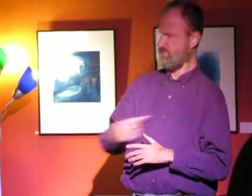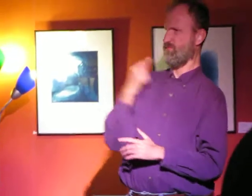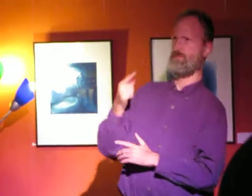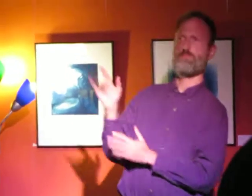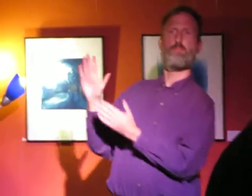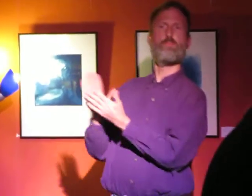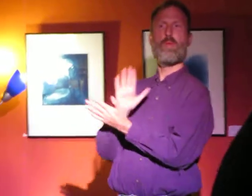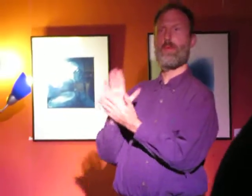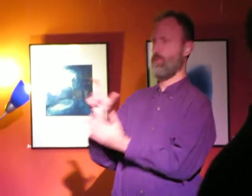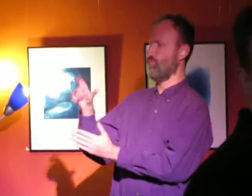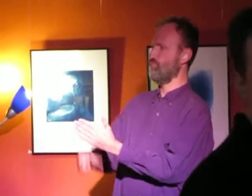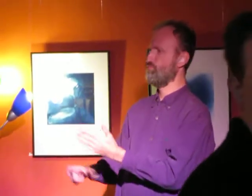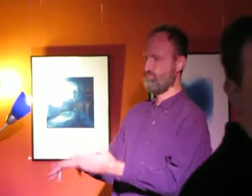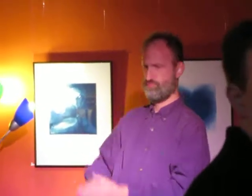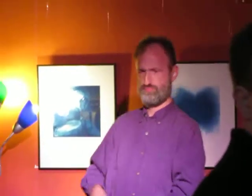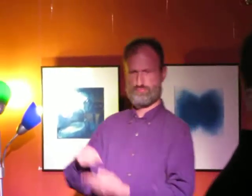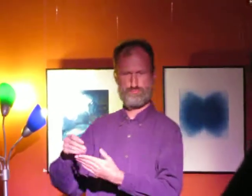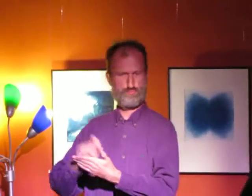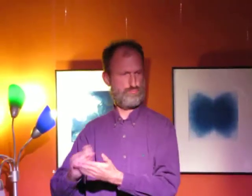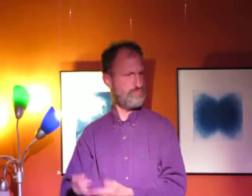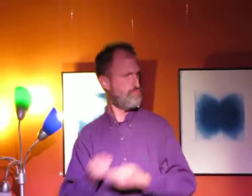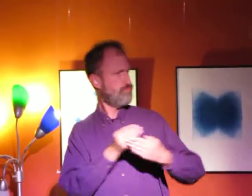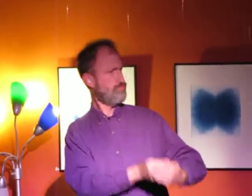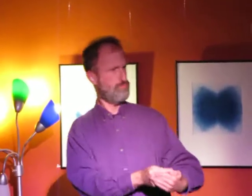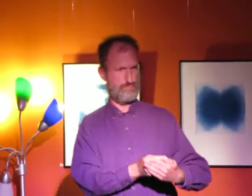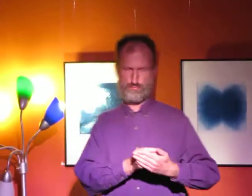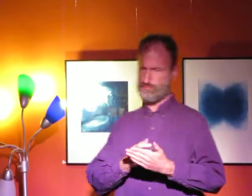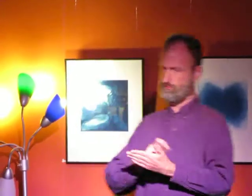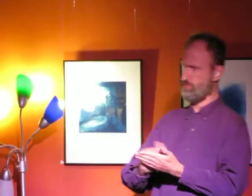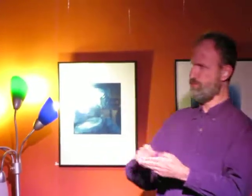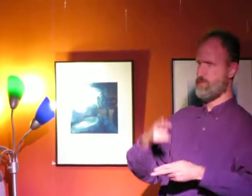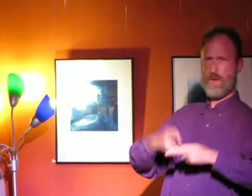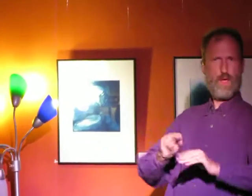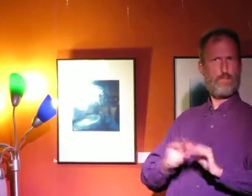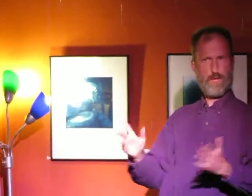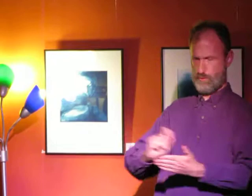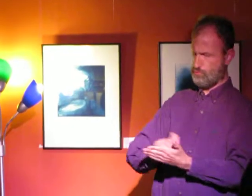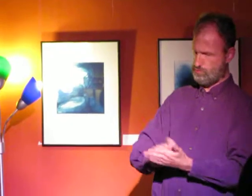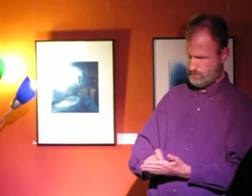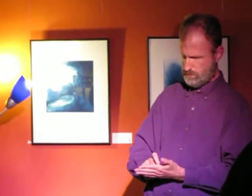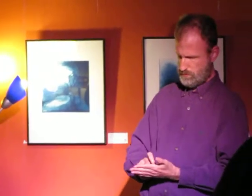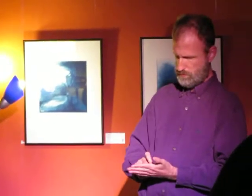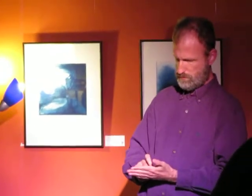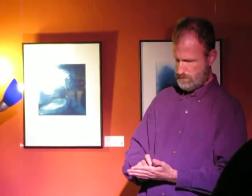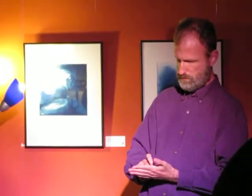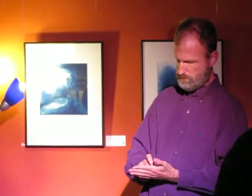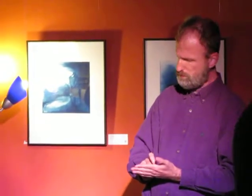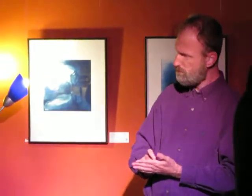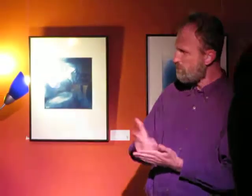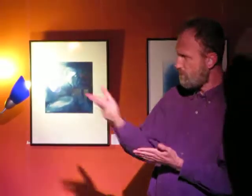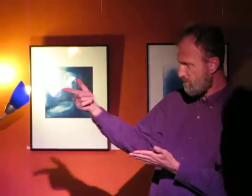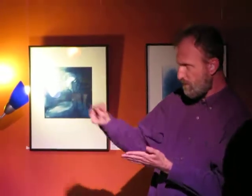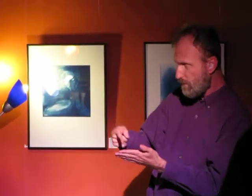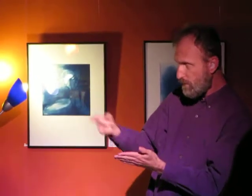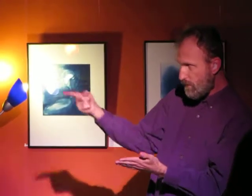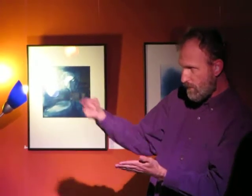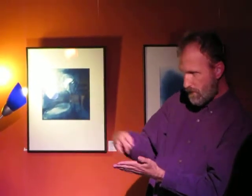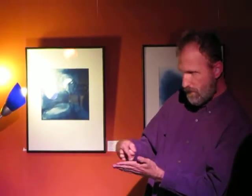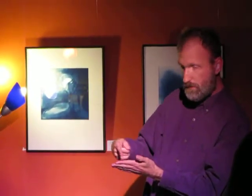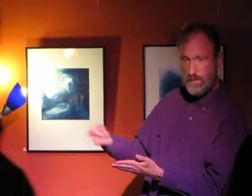Do not look insulted if he takes out a pad and a pen. Write your name clearly. Point to him